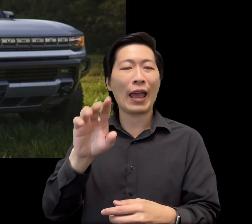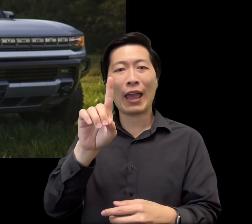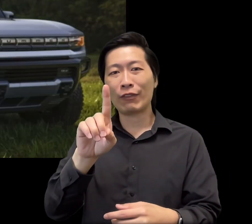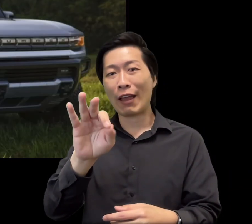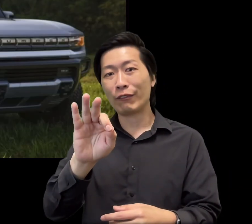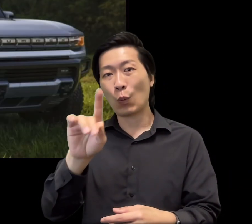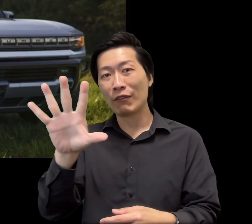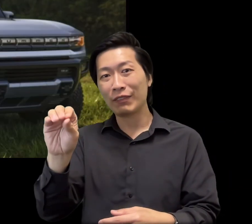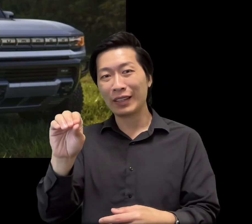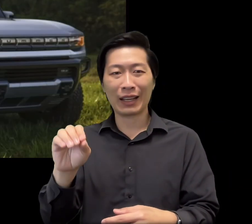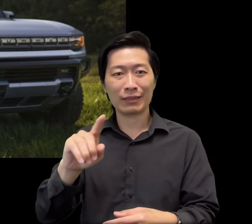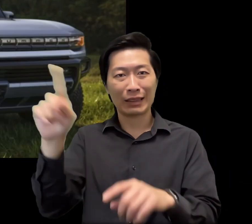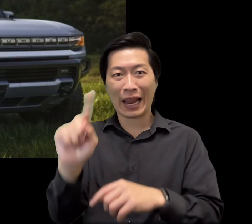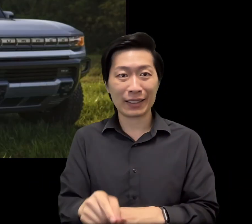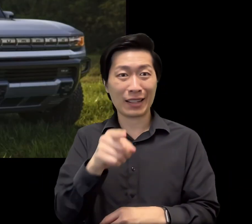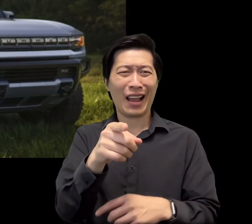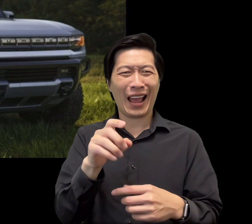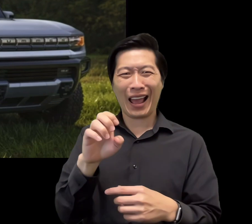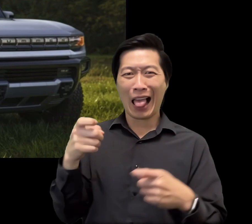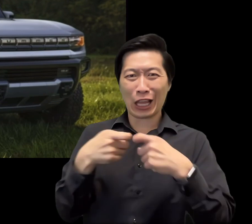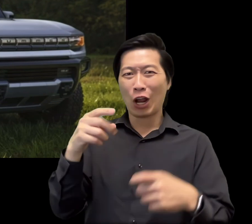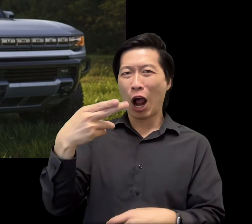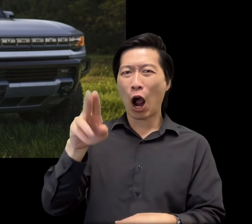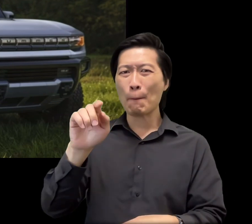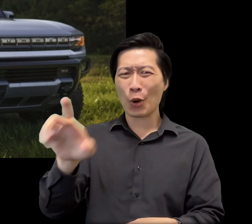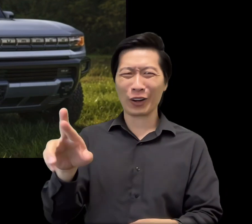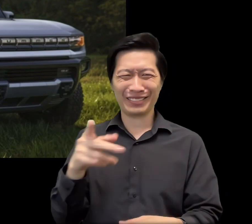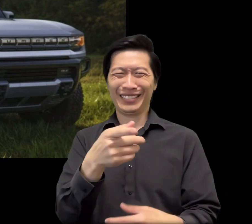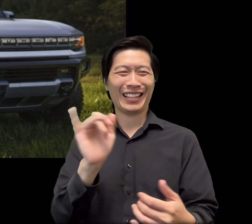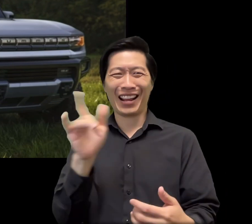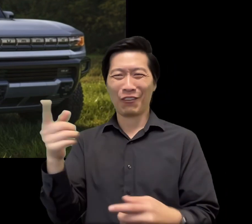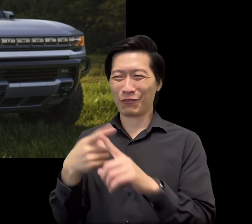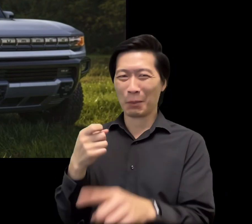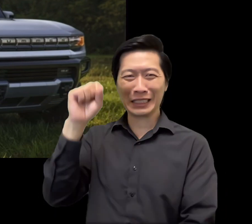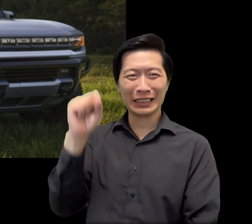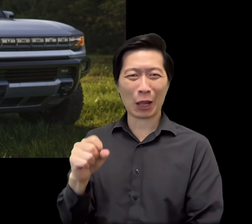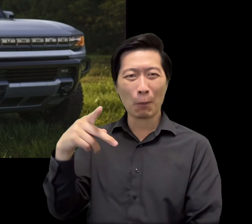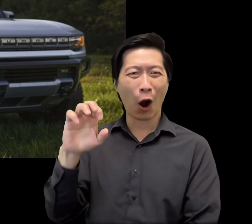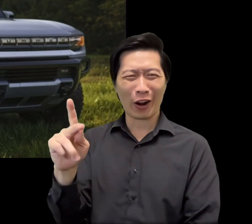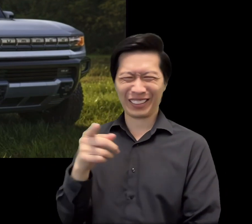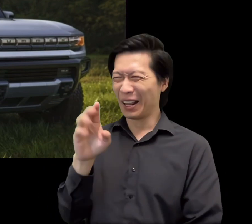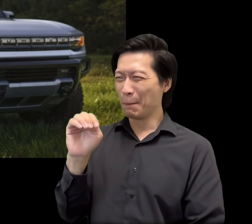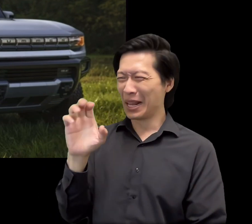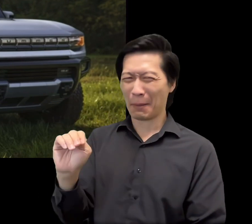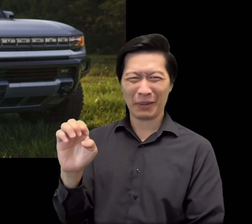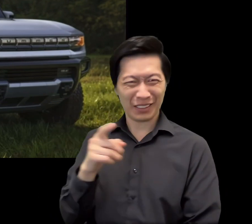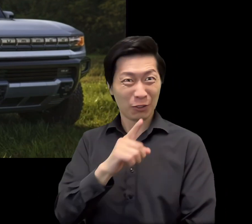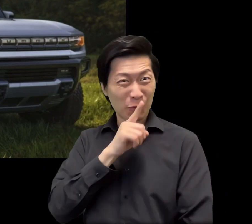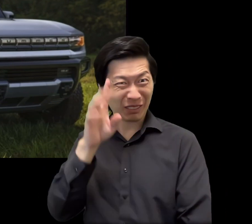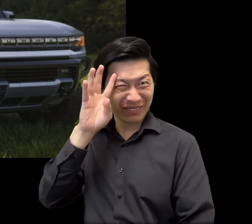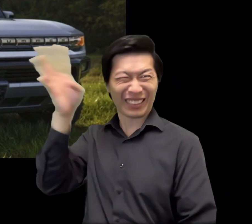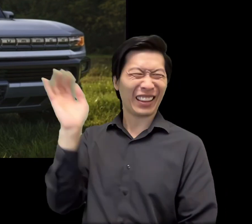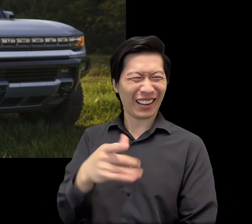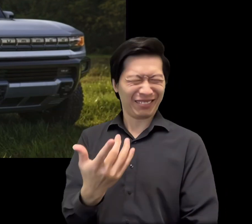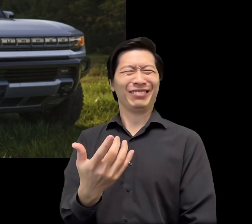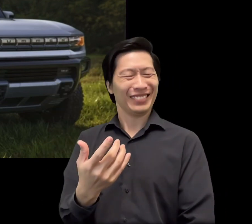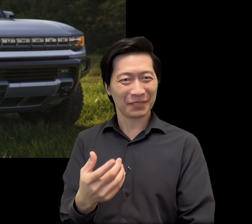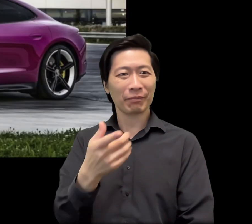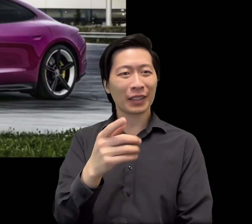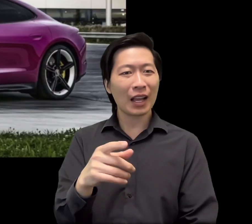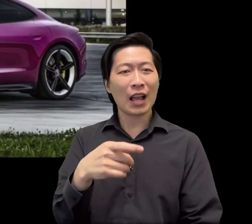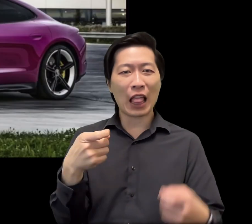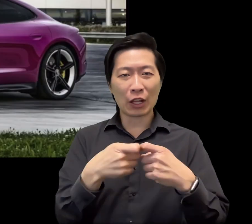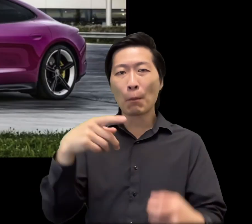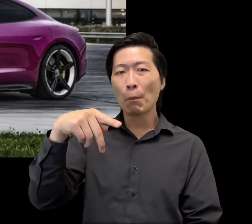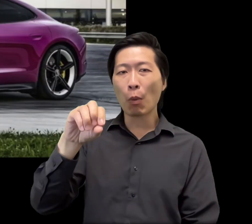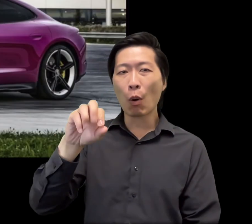F-150 Lightning, electric Hummer. Like, this is straight up like a meme from South Park if you told me this 5 years ago, that this is actually what they came up